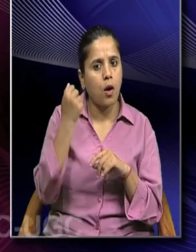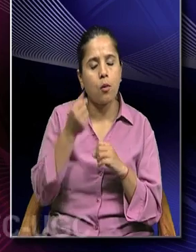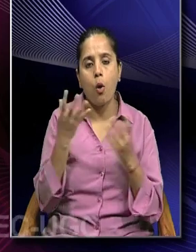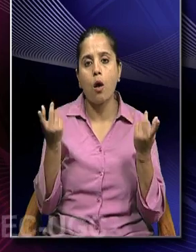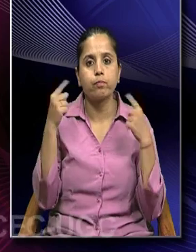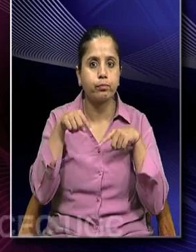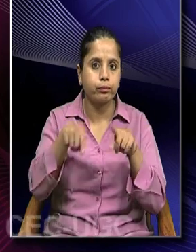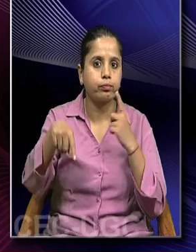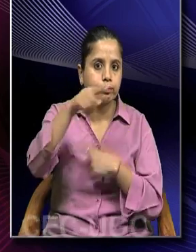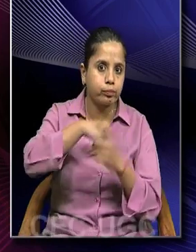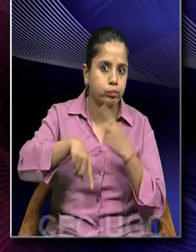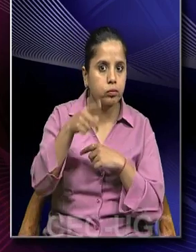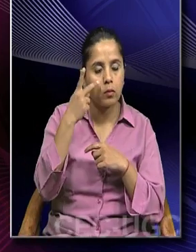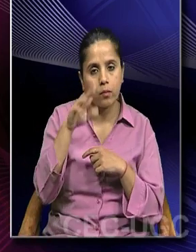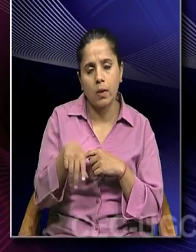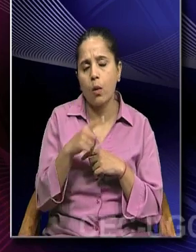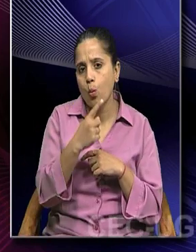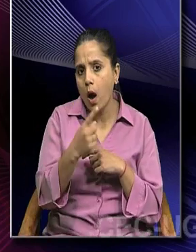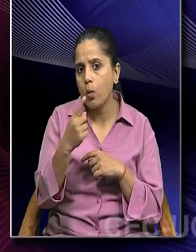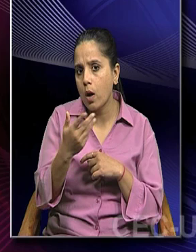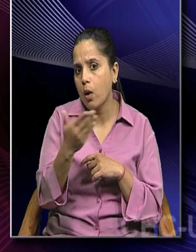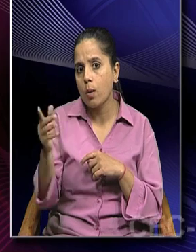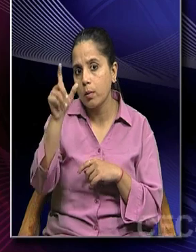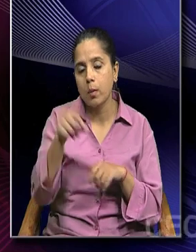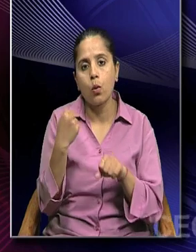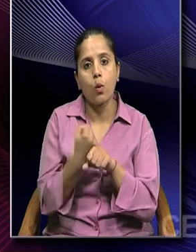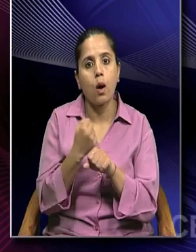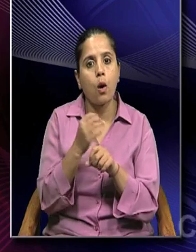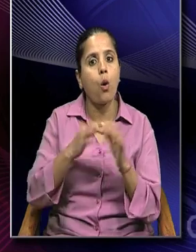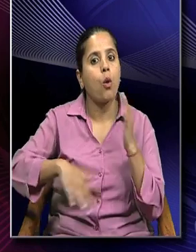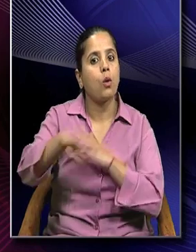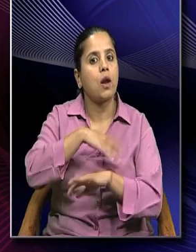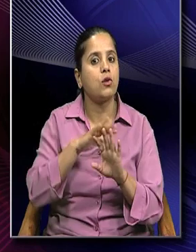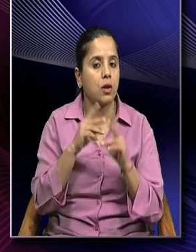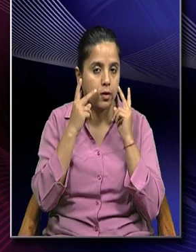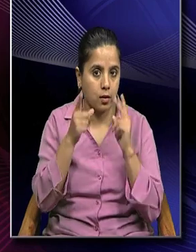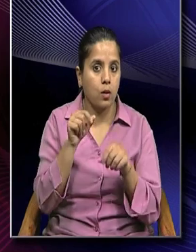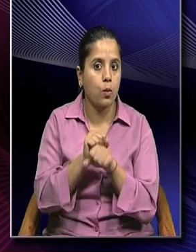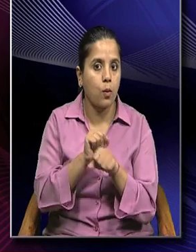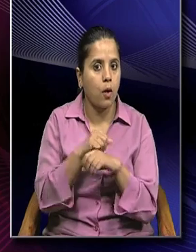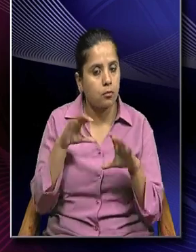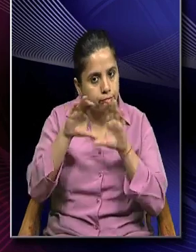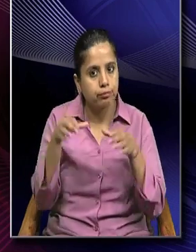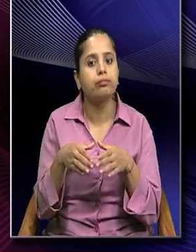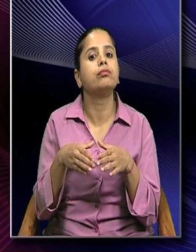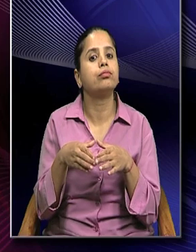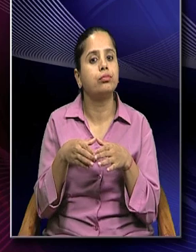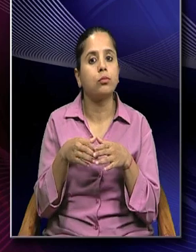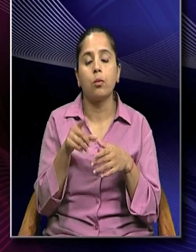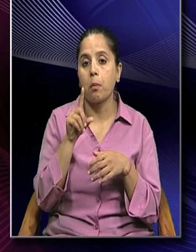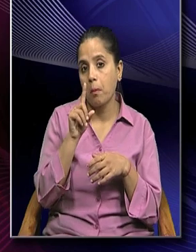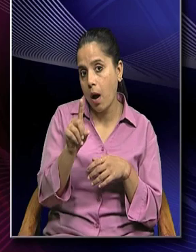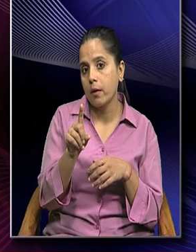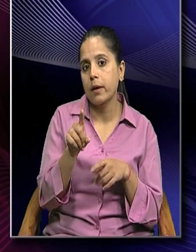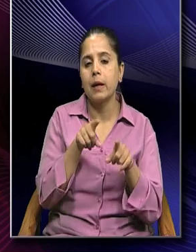in the organization. You find each and every person working in the organization, they are working collectively. But